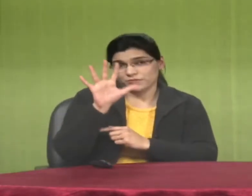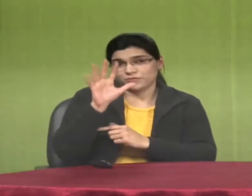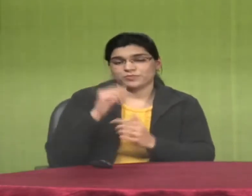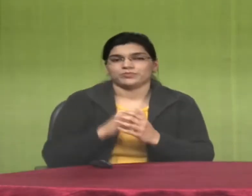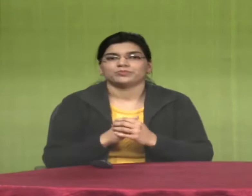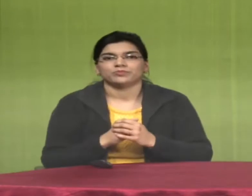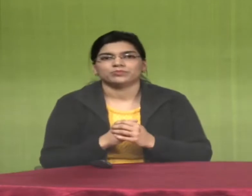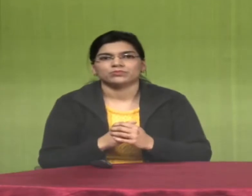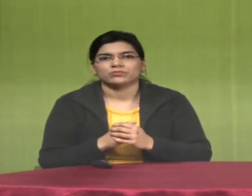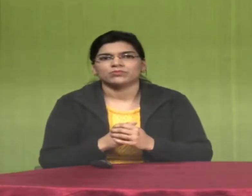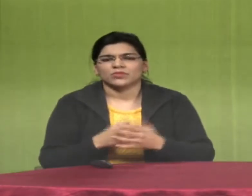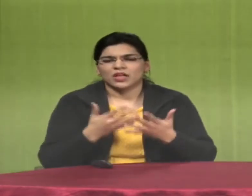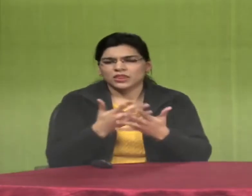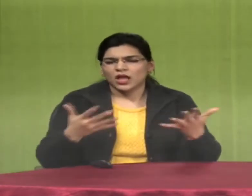Fifth word is